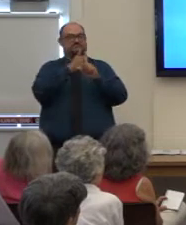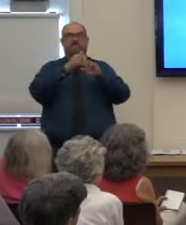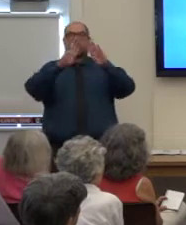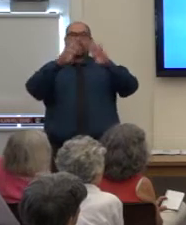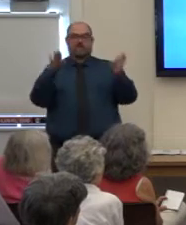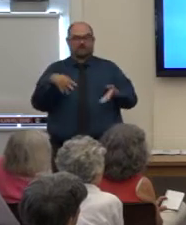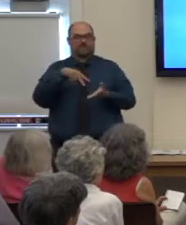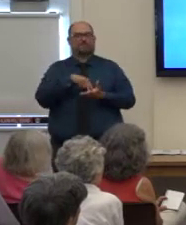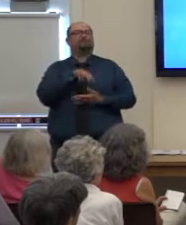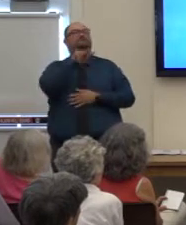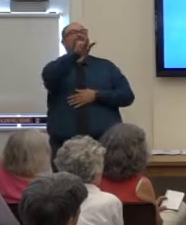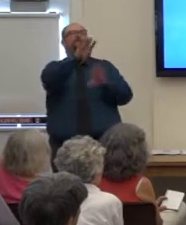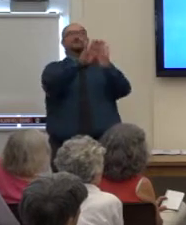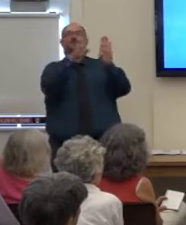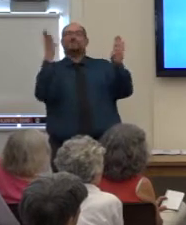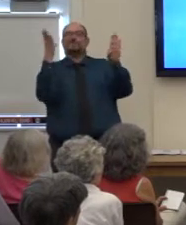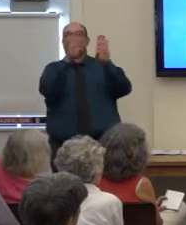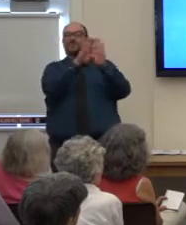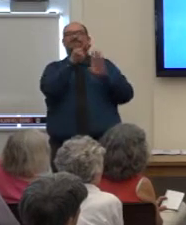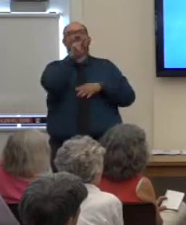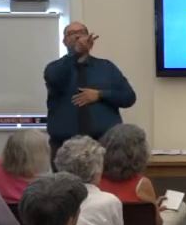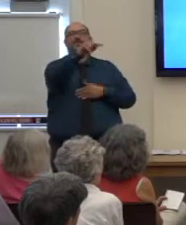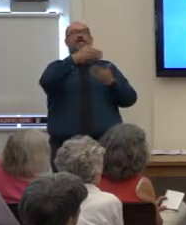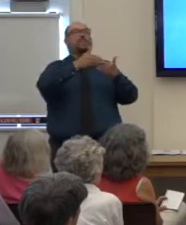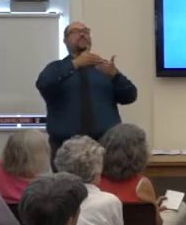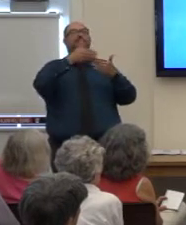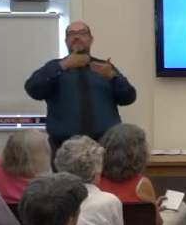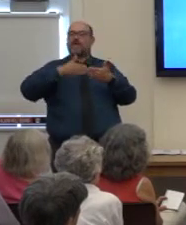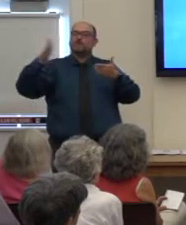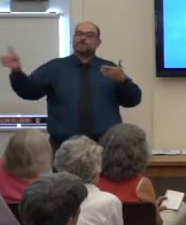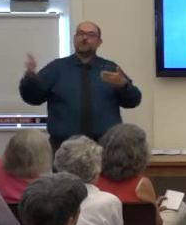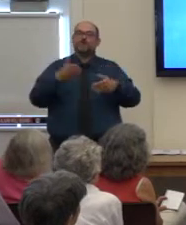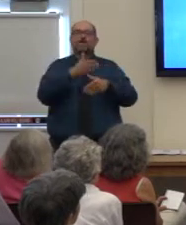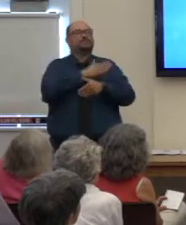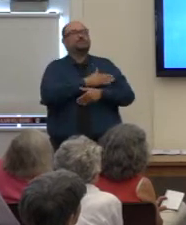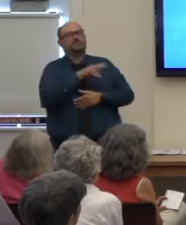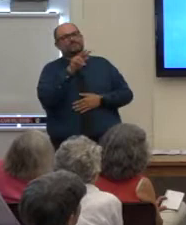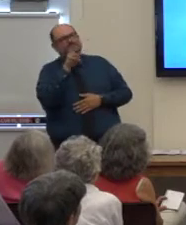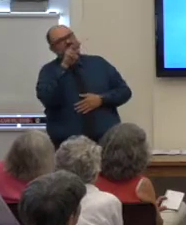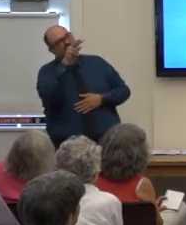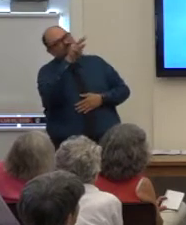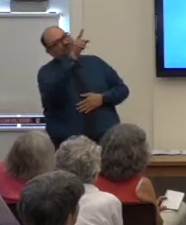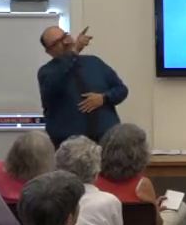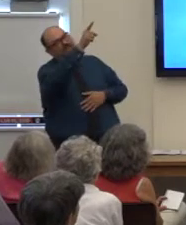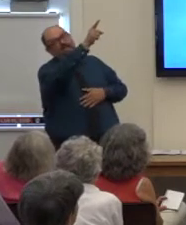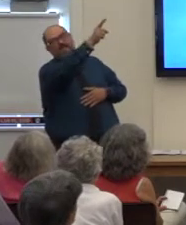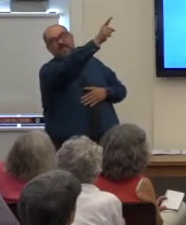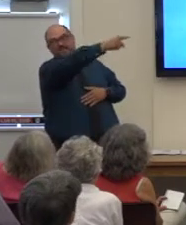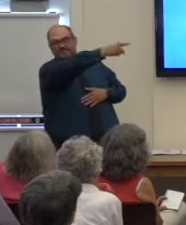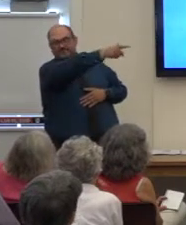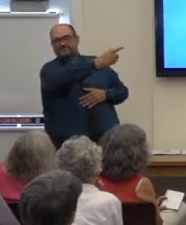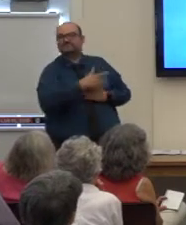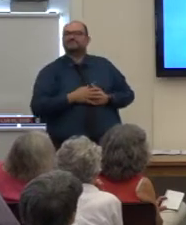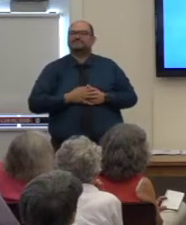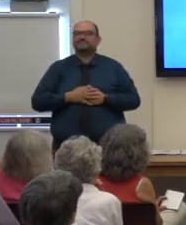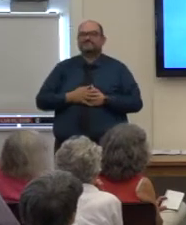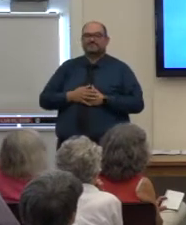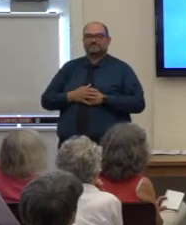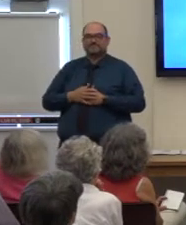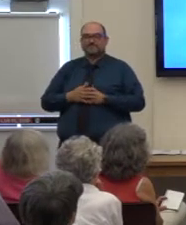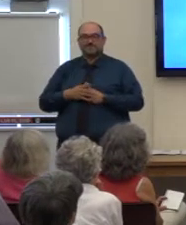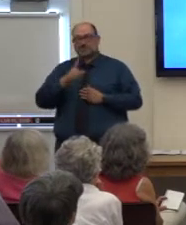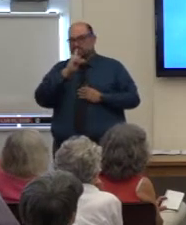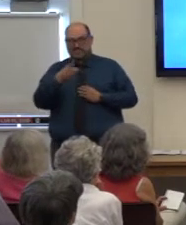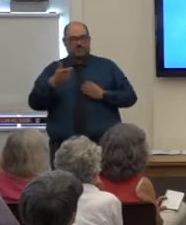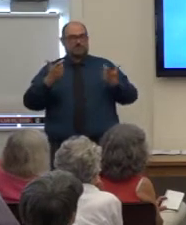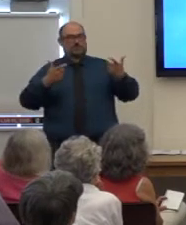neighbor could easily be halfway or more to the horizon. A vast space with a small number of